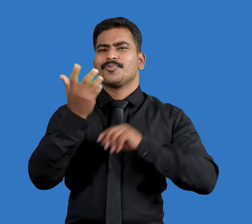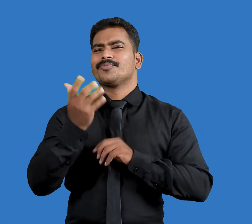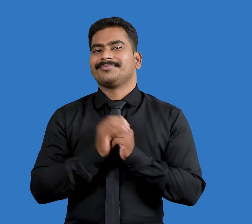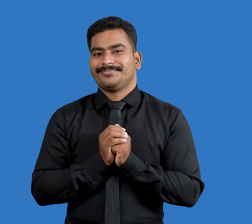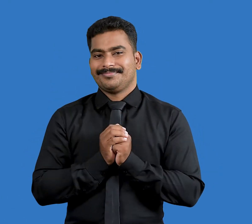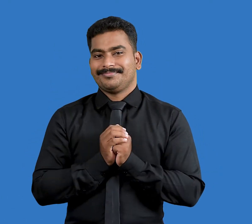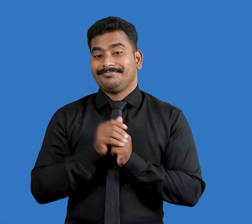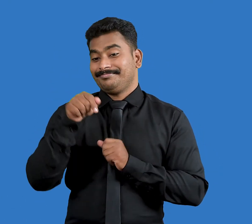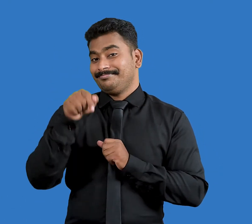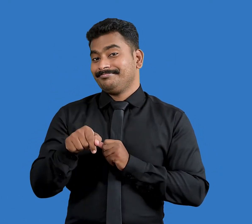Greetings